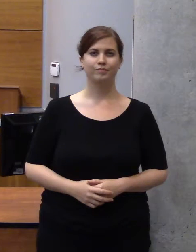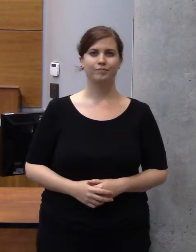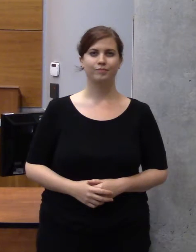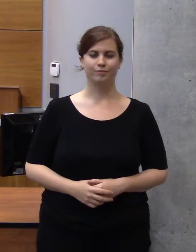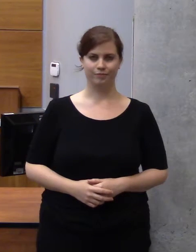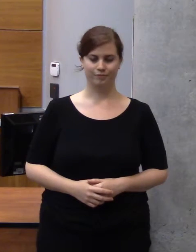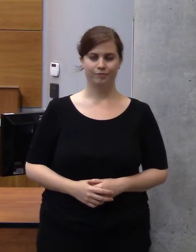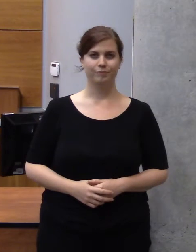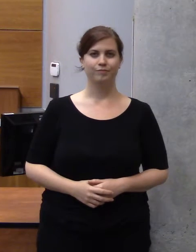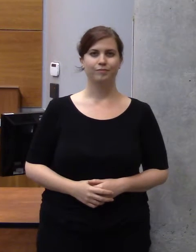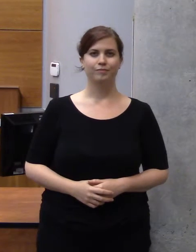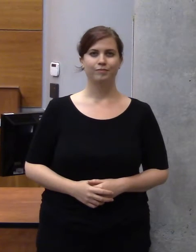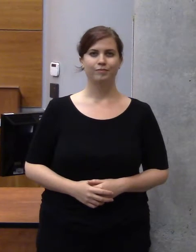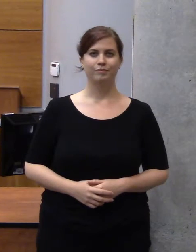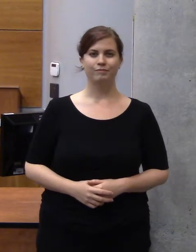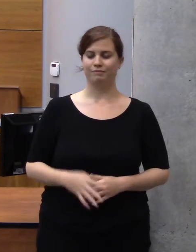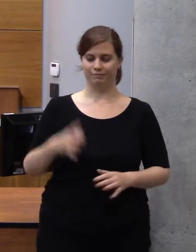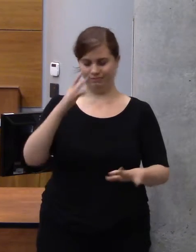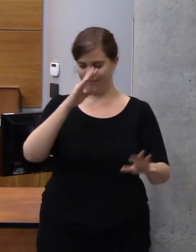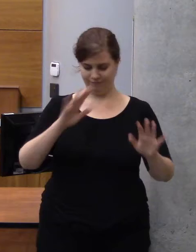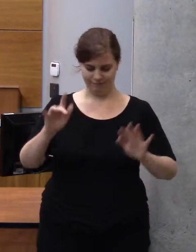And, sorry, I just lost my place for a moment there.